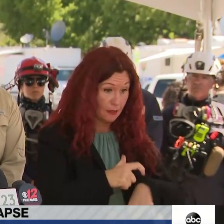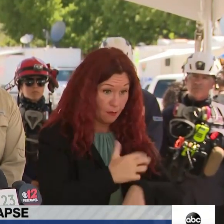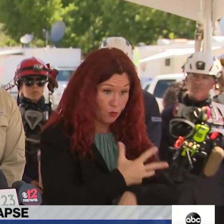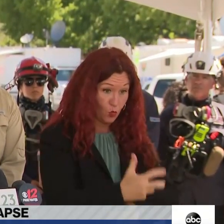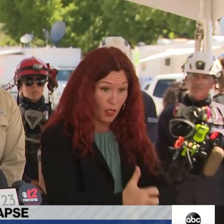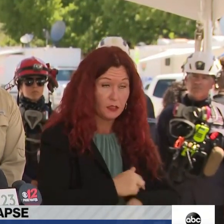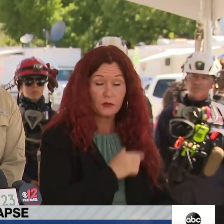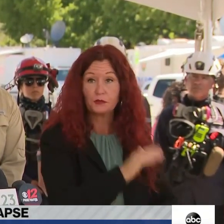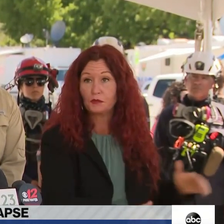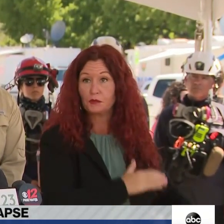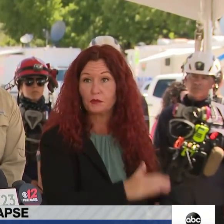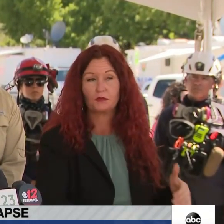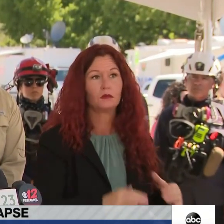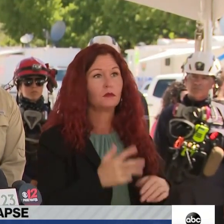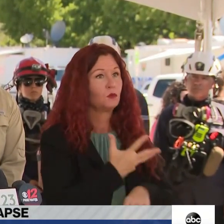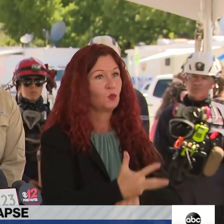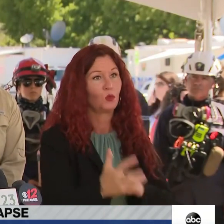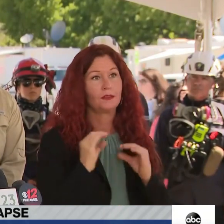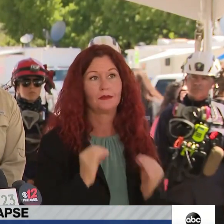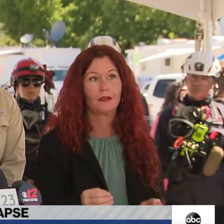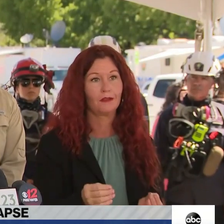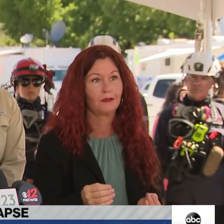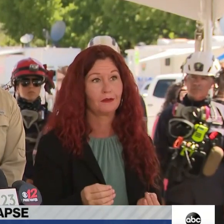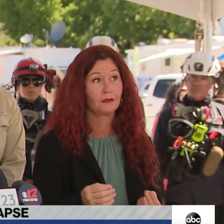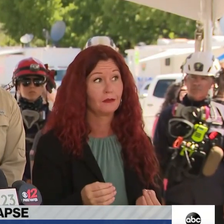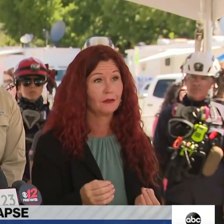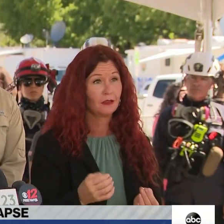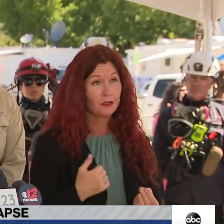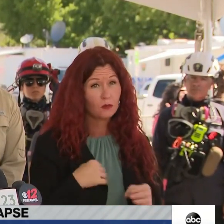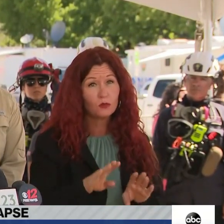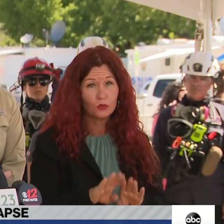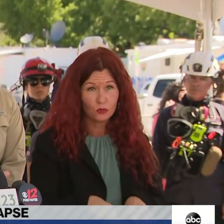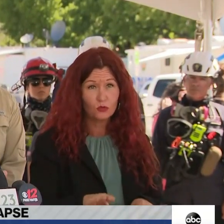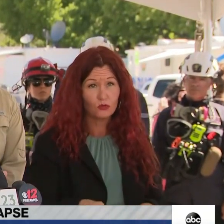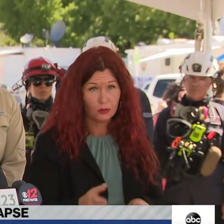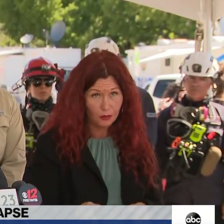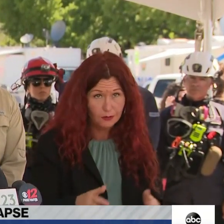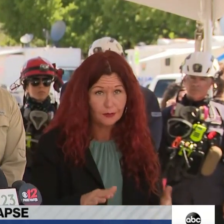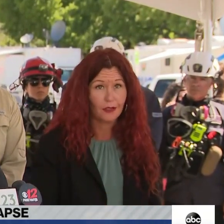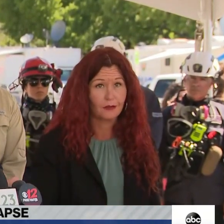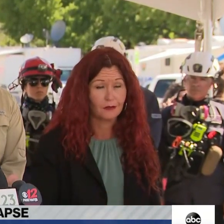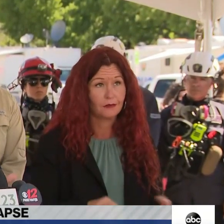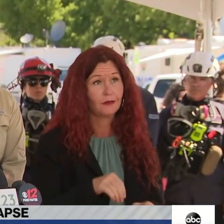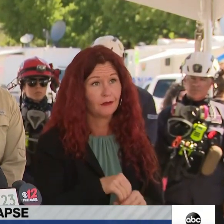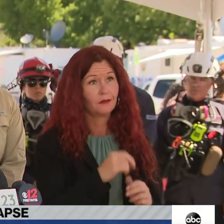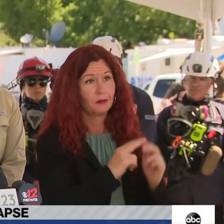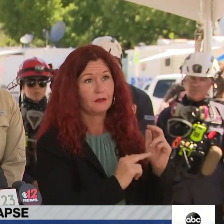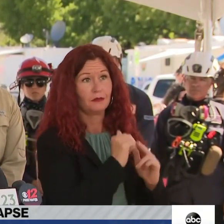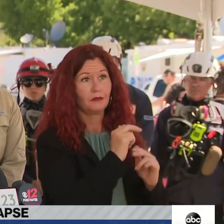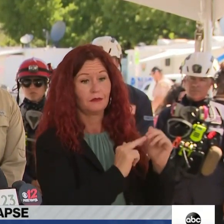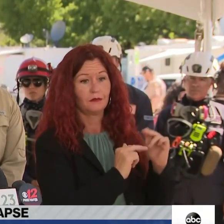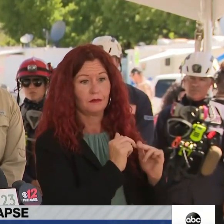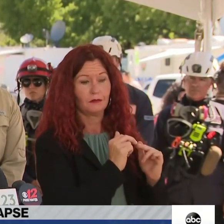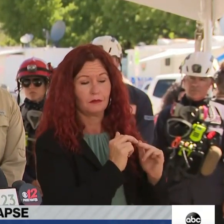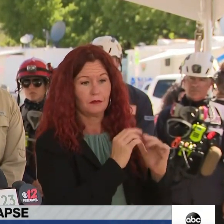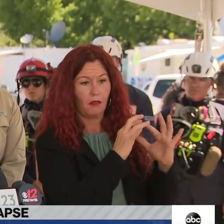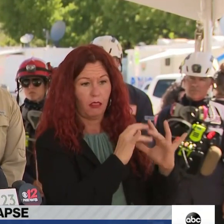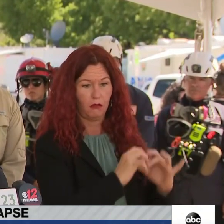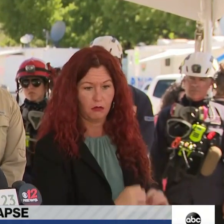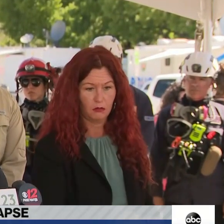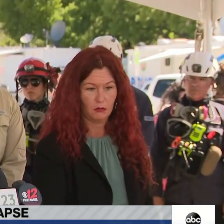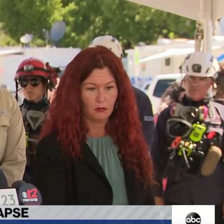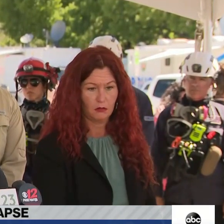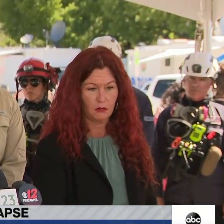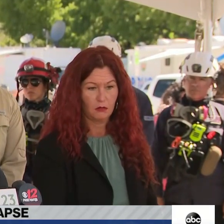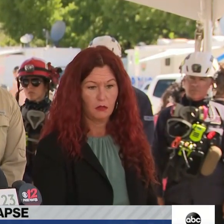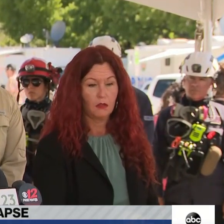kids in the tower. And then now all of a sudden, you know, people's lives have been shattered. And so